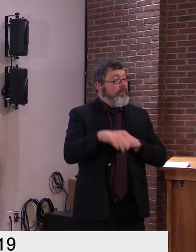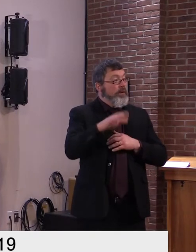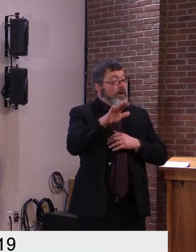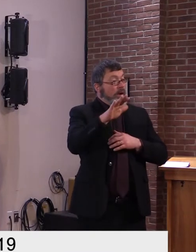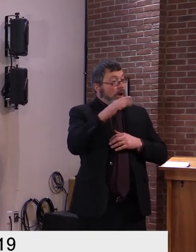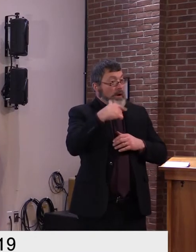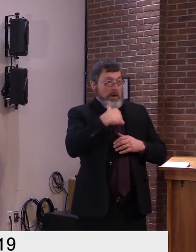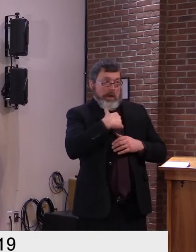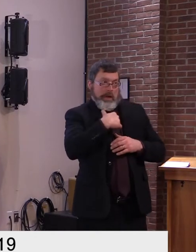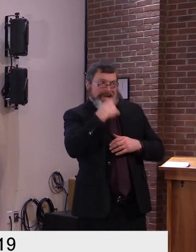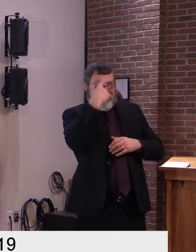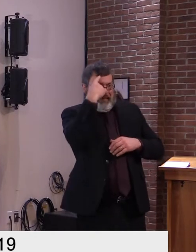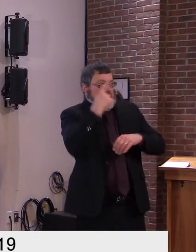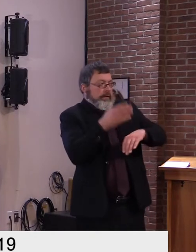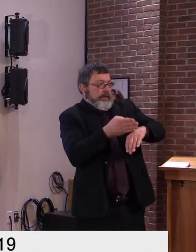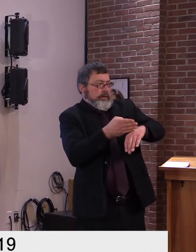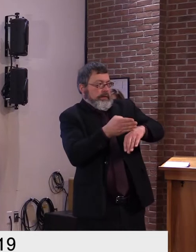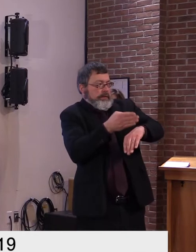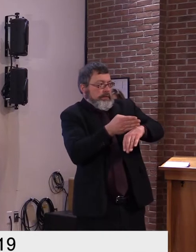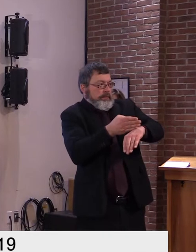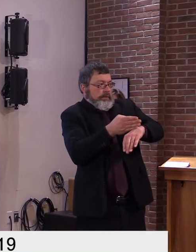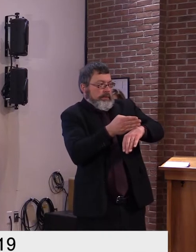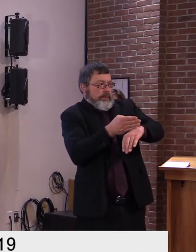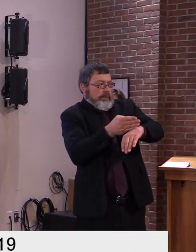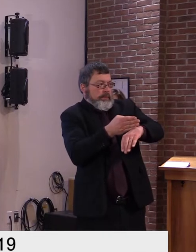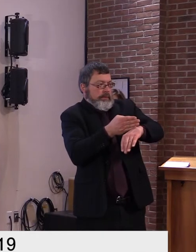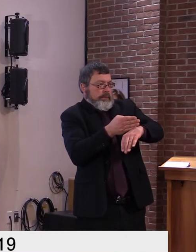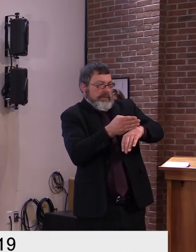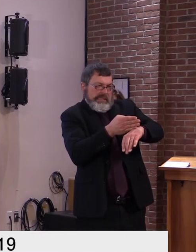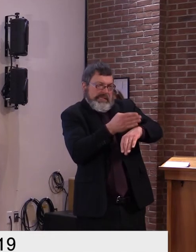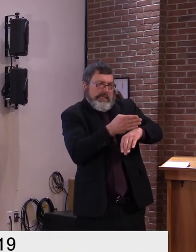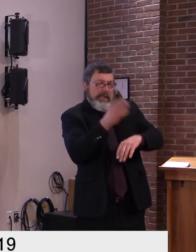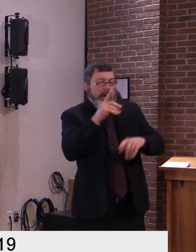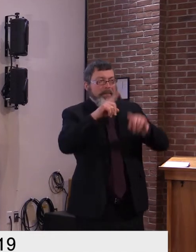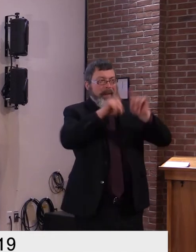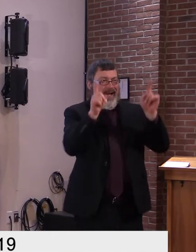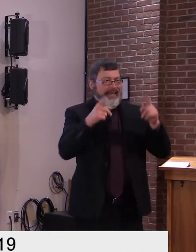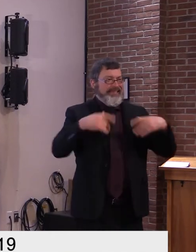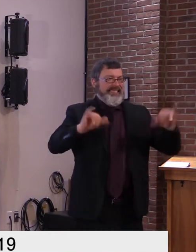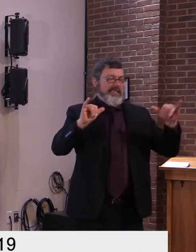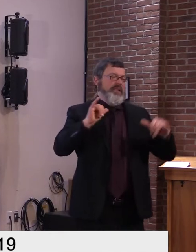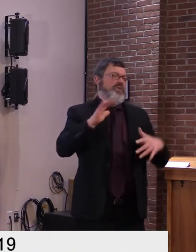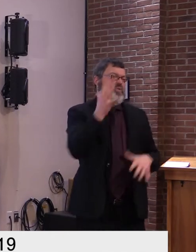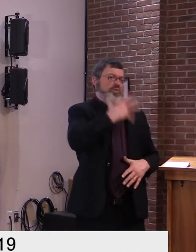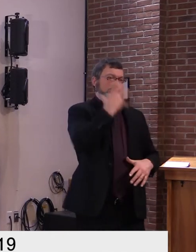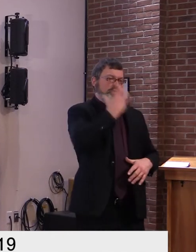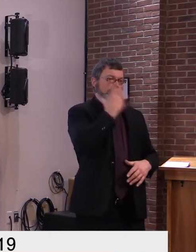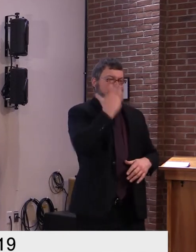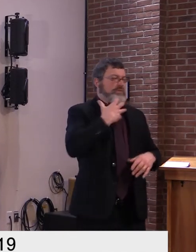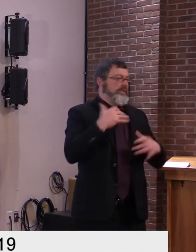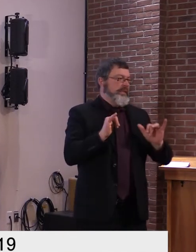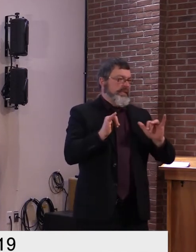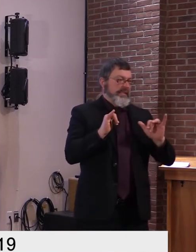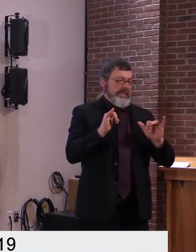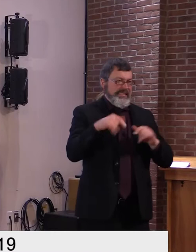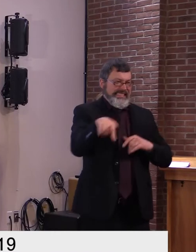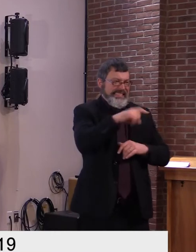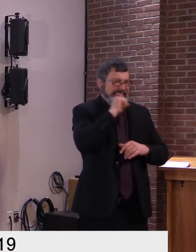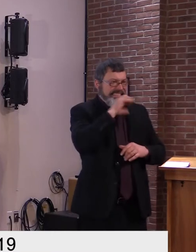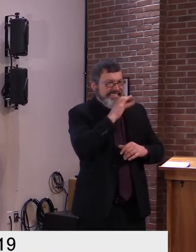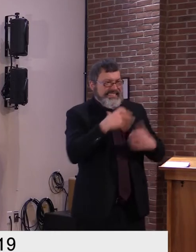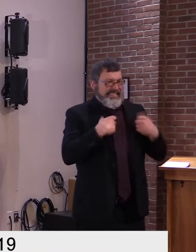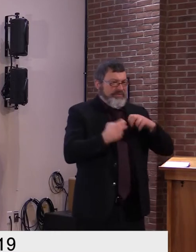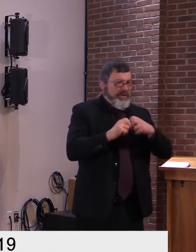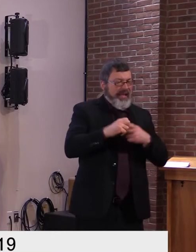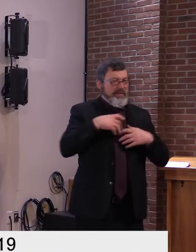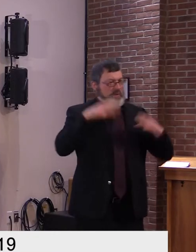a particularly distressing part of the pandemic for Vermont as well as everyone else. I've spent a lot of time in previous